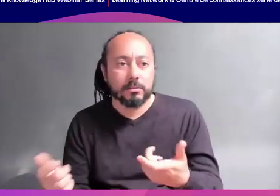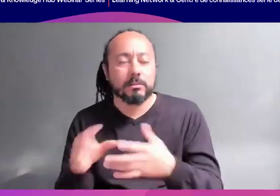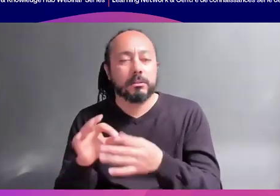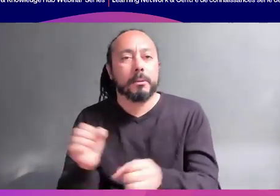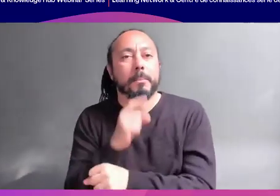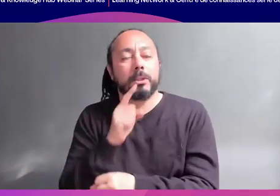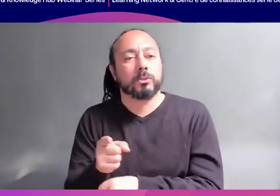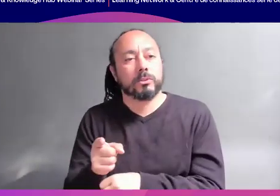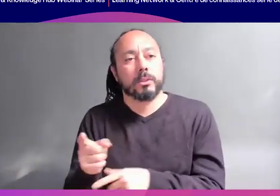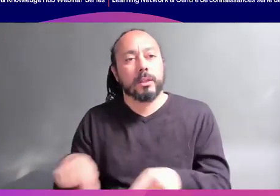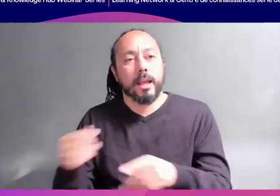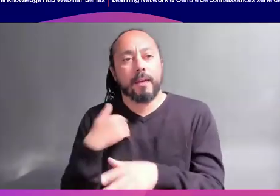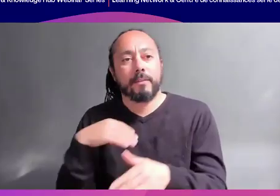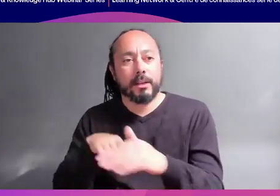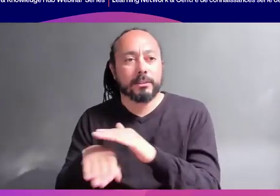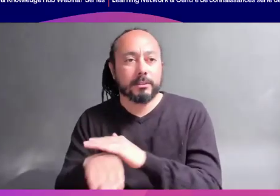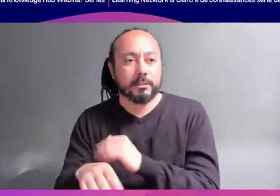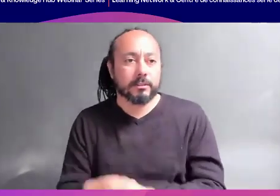sure that there was access?